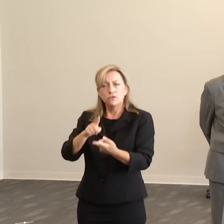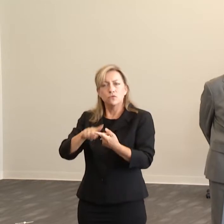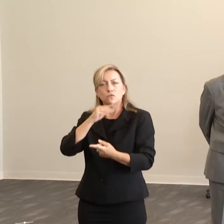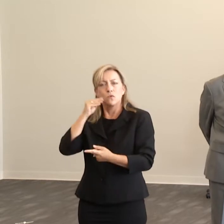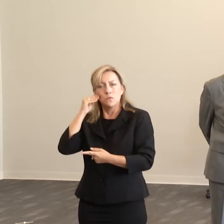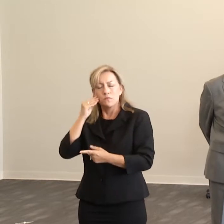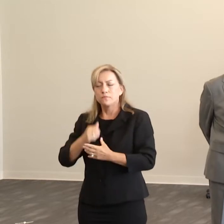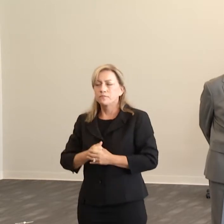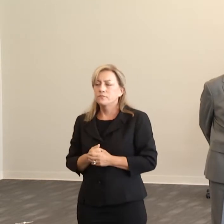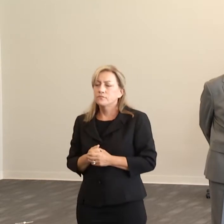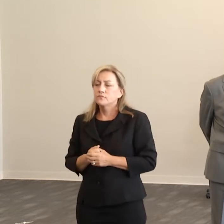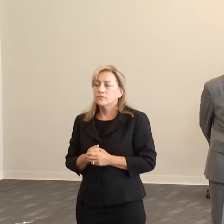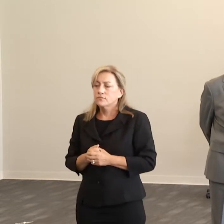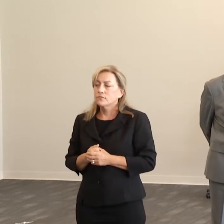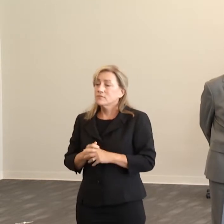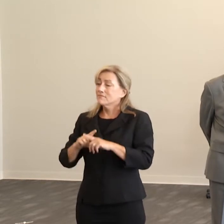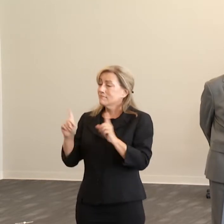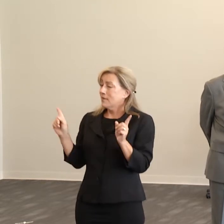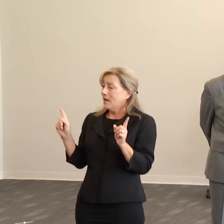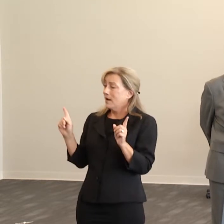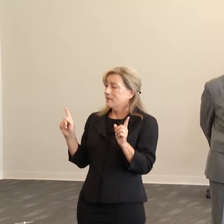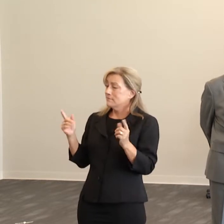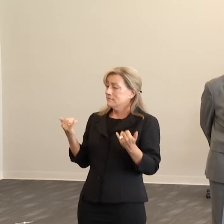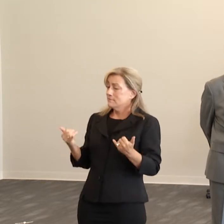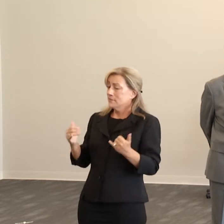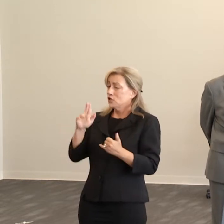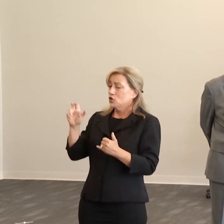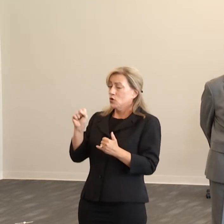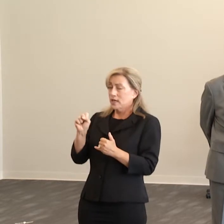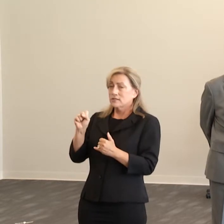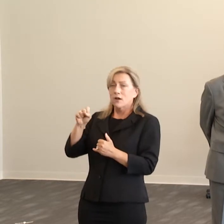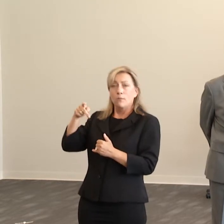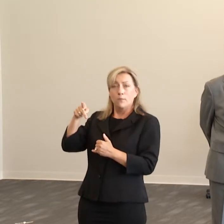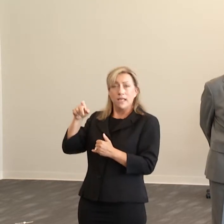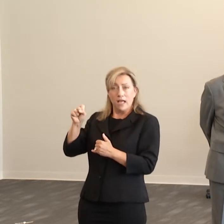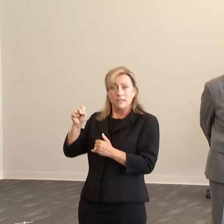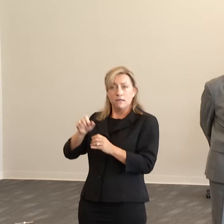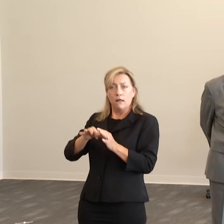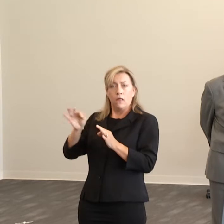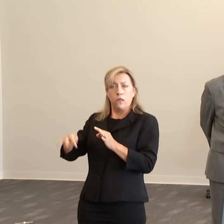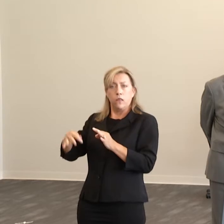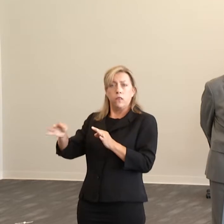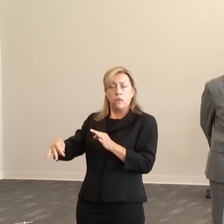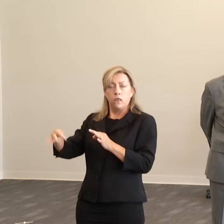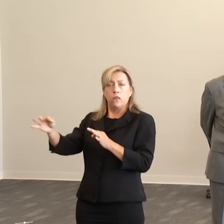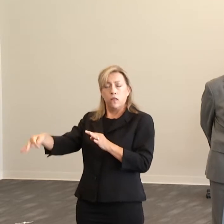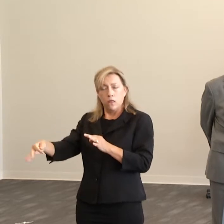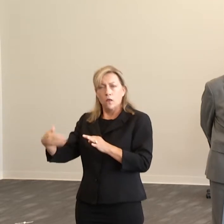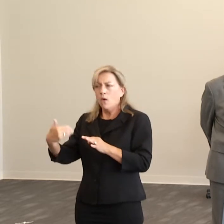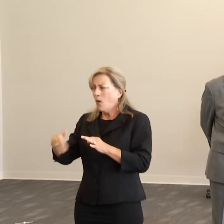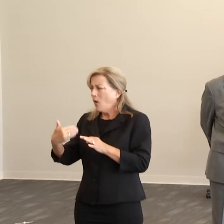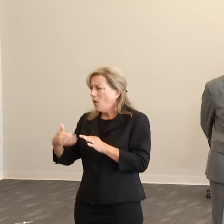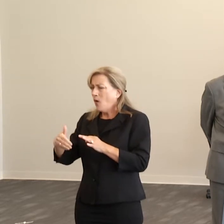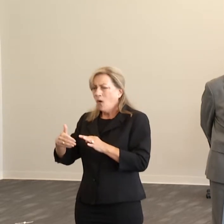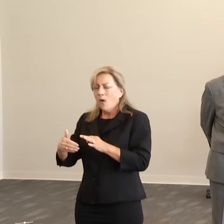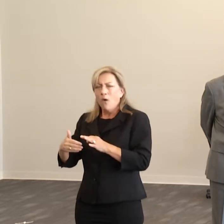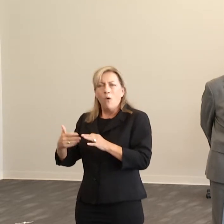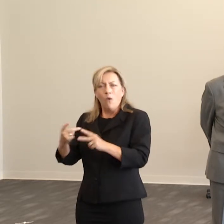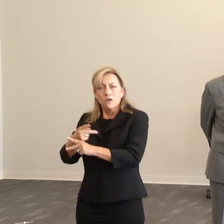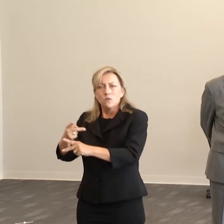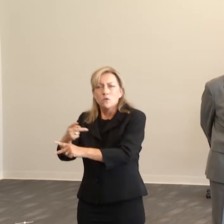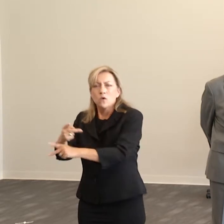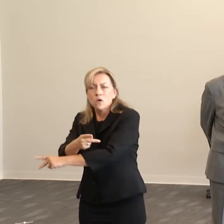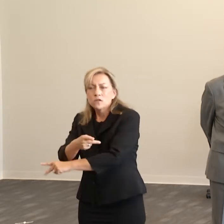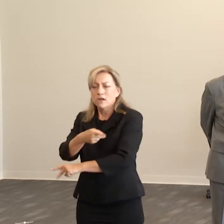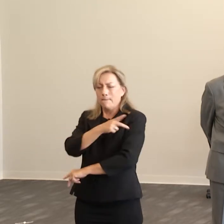However, as the U.S. Postal Service delays mount, more and more patients at Cook County Health are seeing longer wait times to receive critical